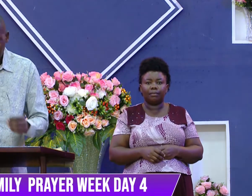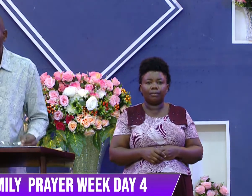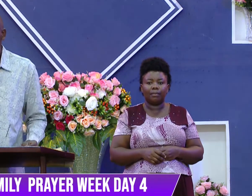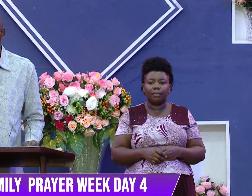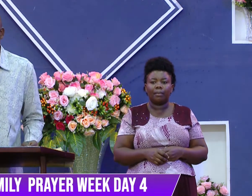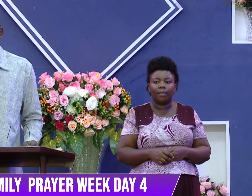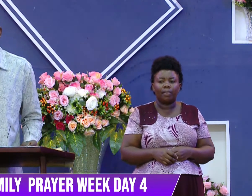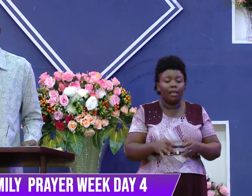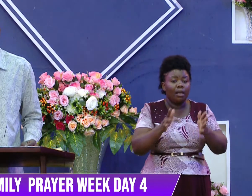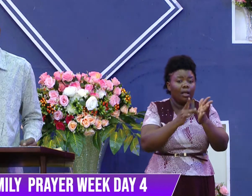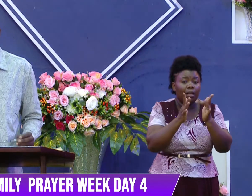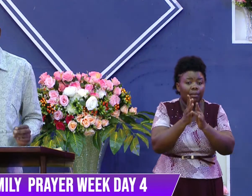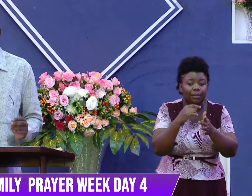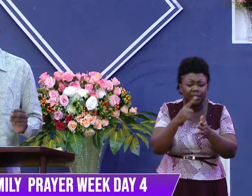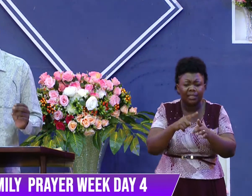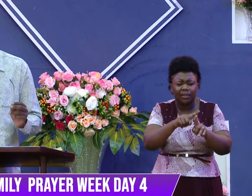opportunity.